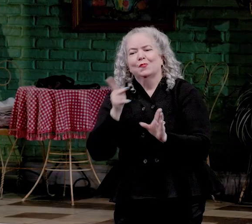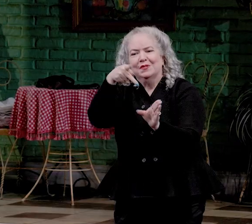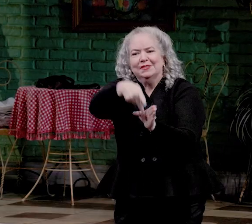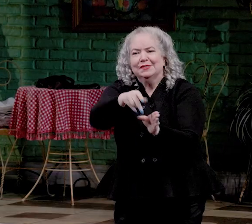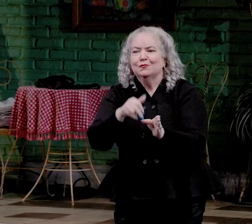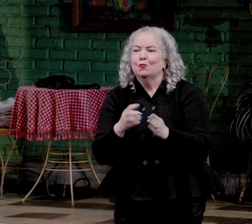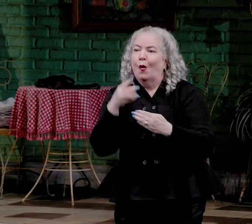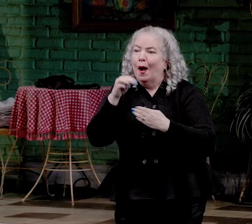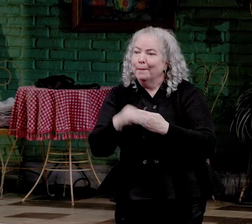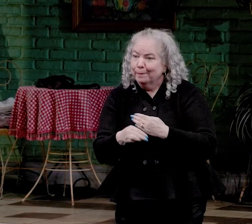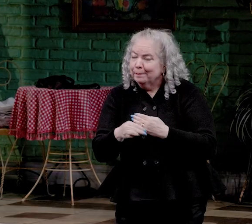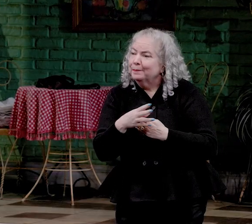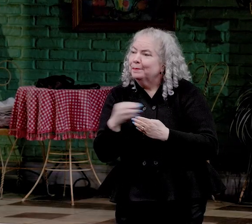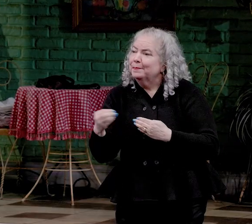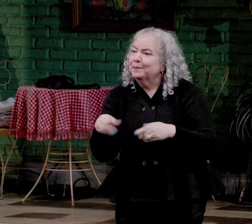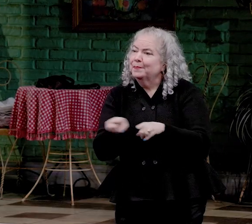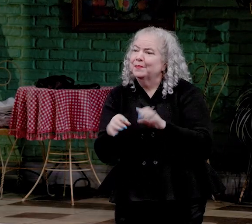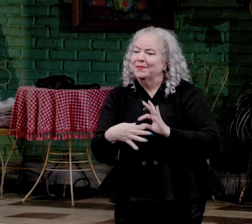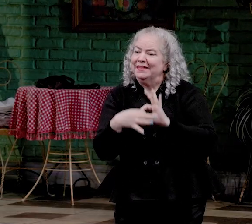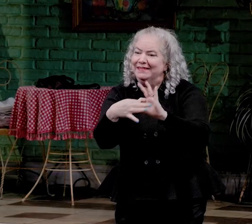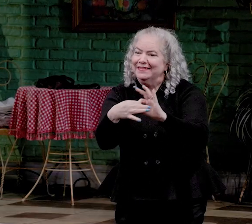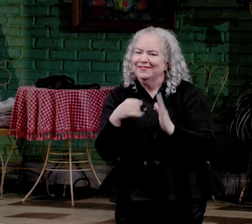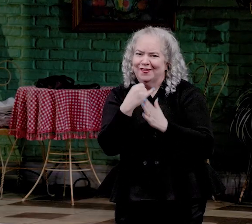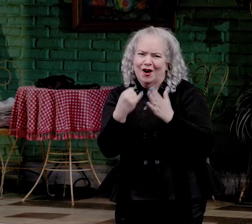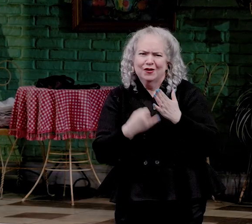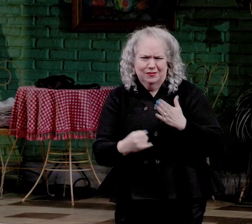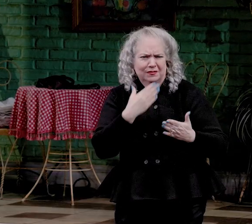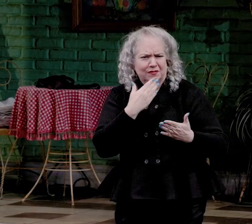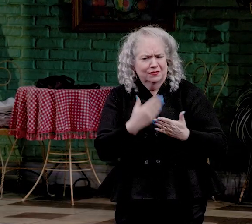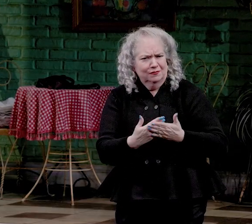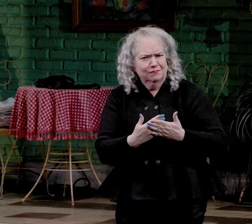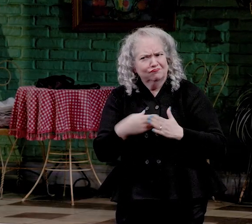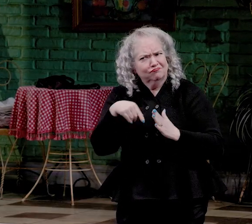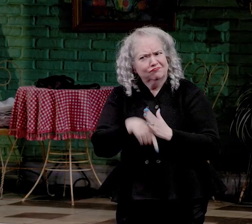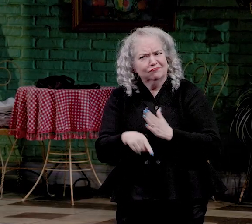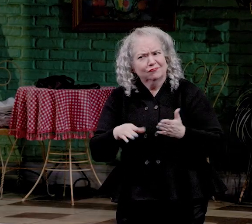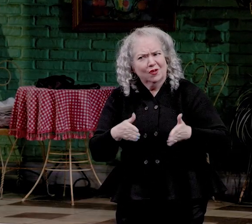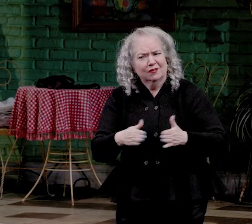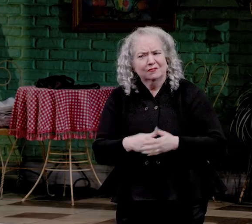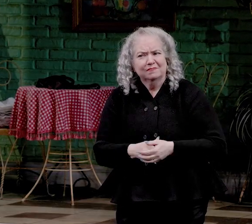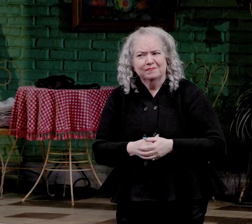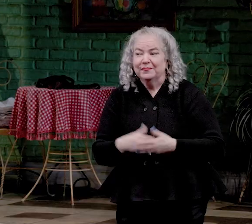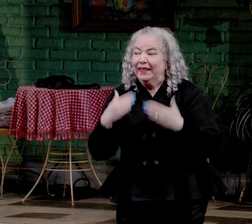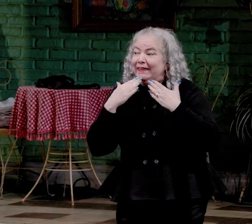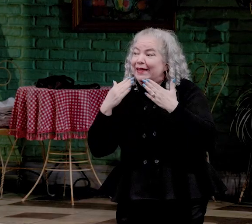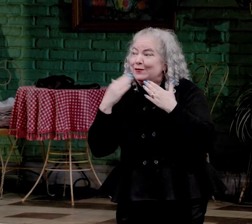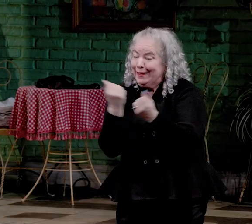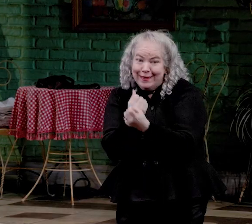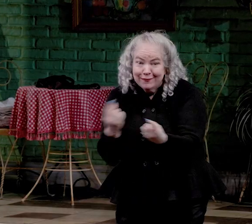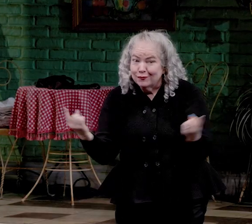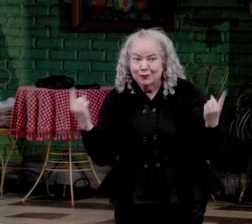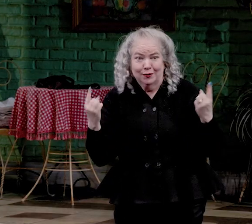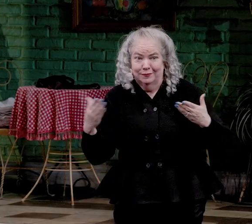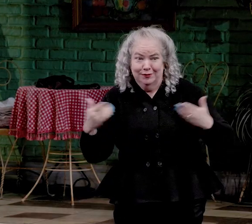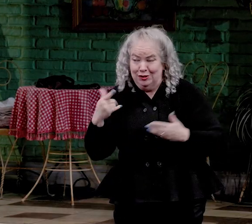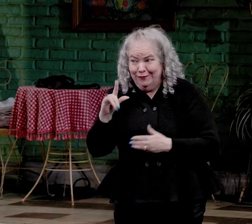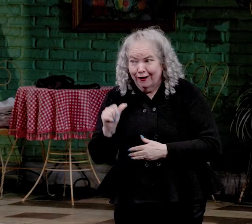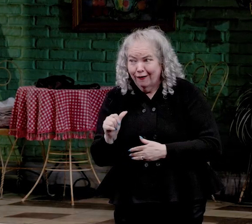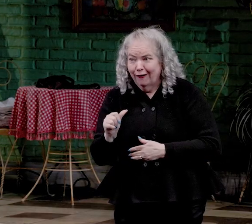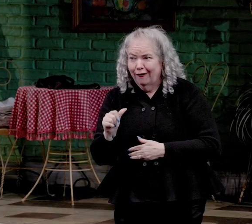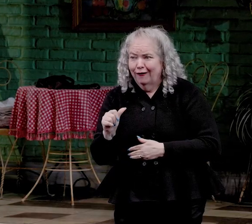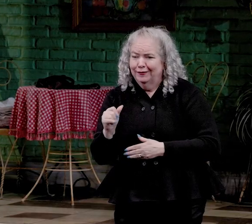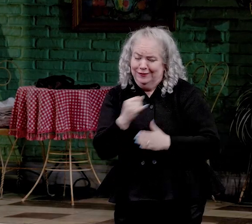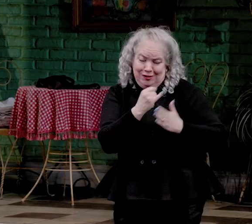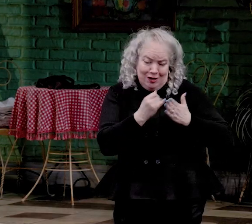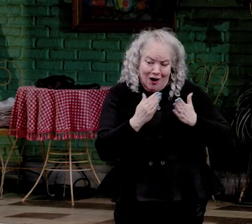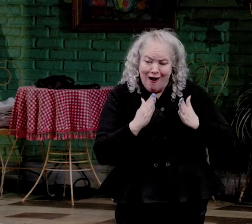in programming, and connect with the arts in a meaningful way. Thank you to everyone at Geva, the